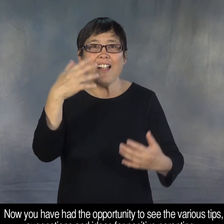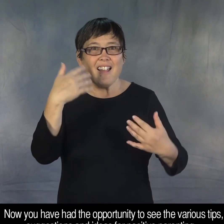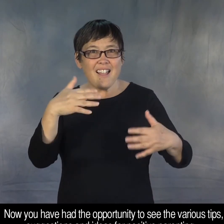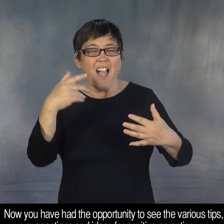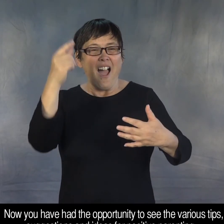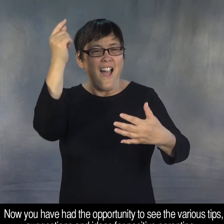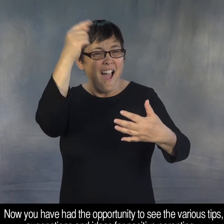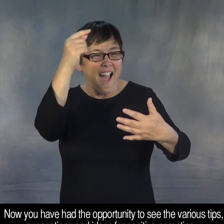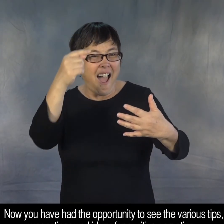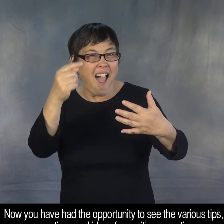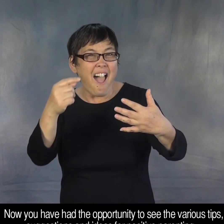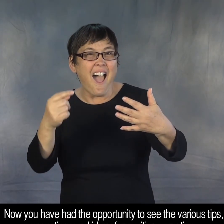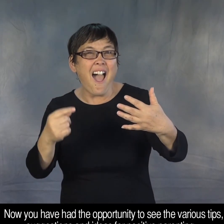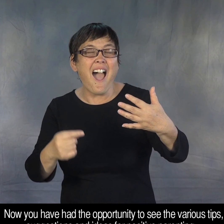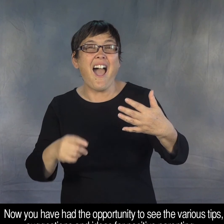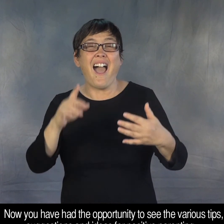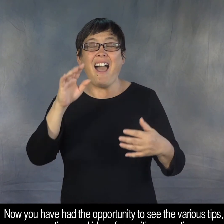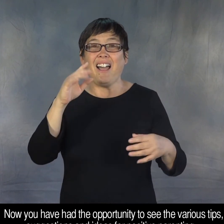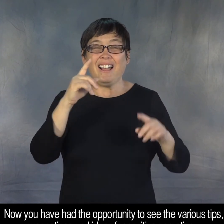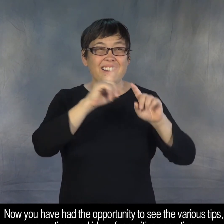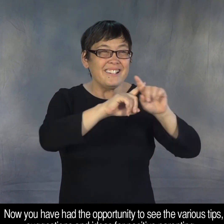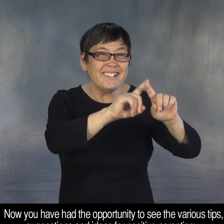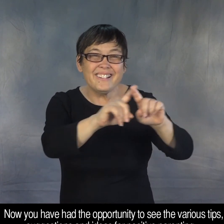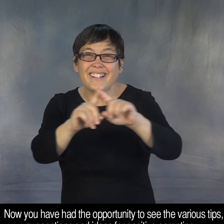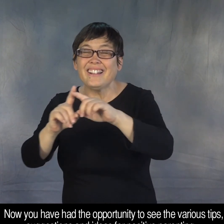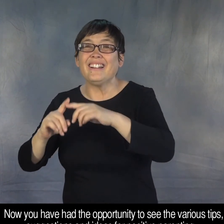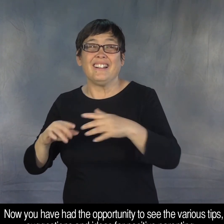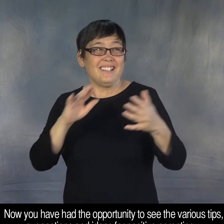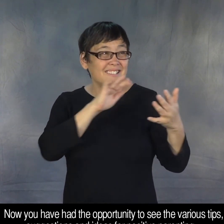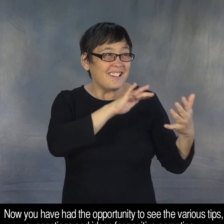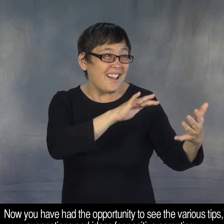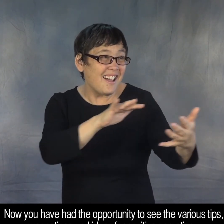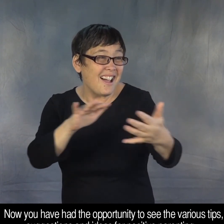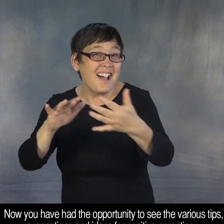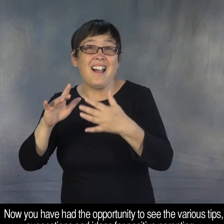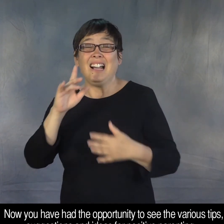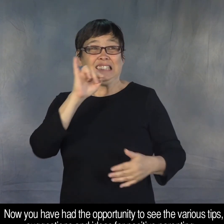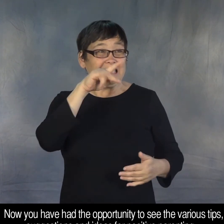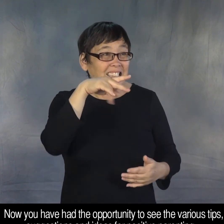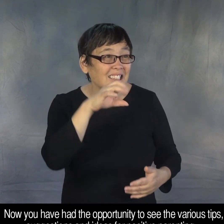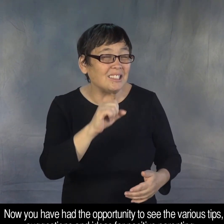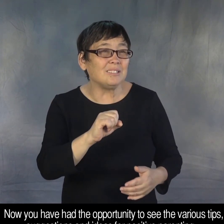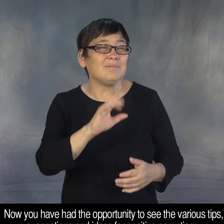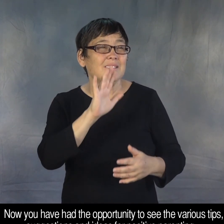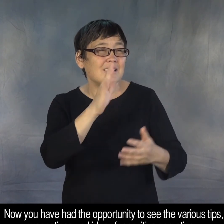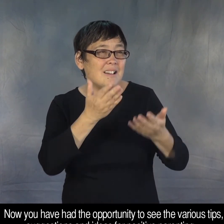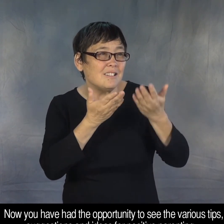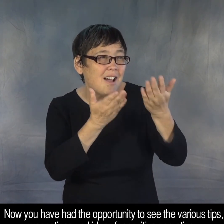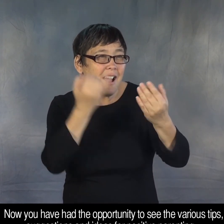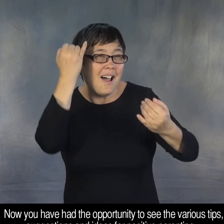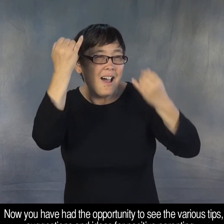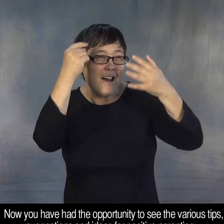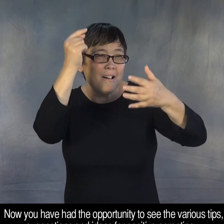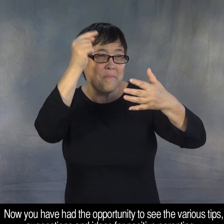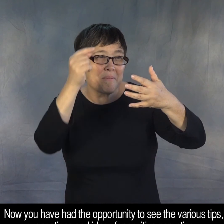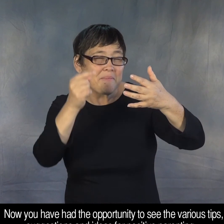Now you have had the opportunity to see the various tips, suggestions, and ideas for positive